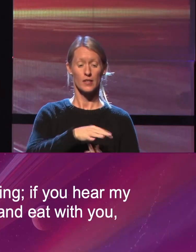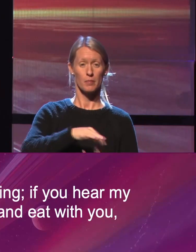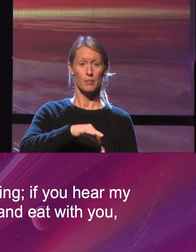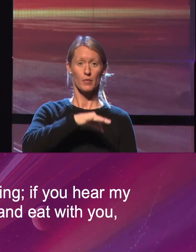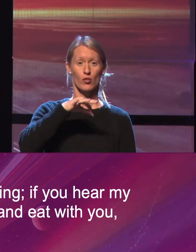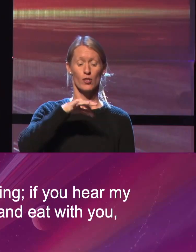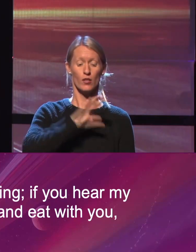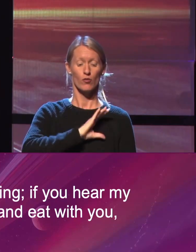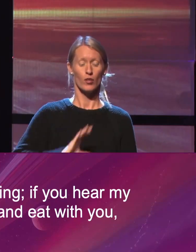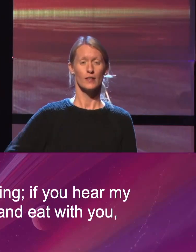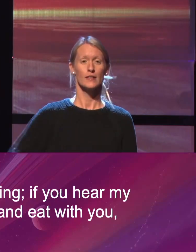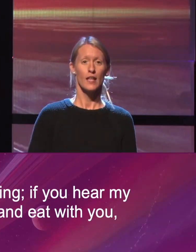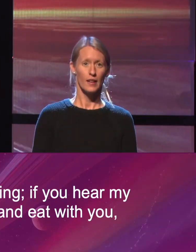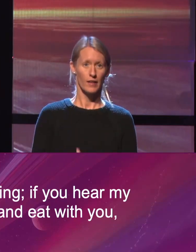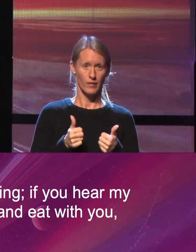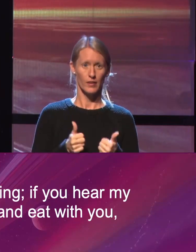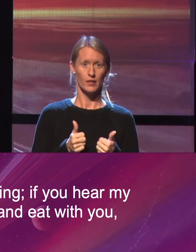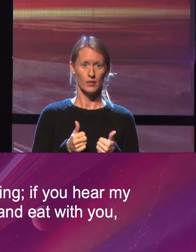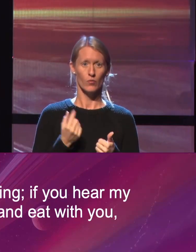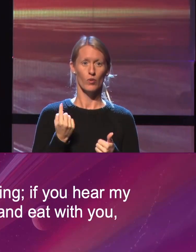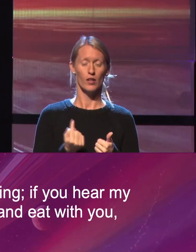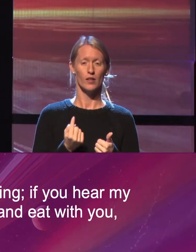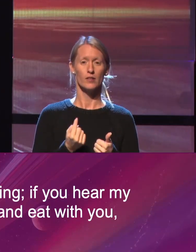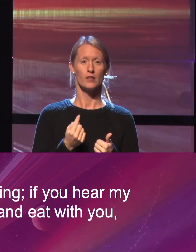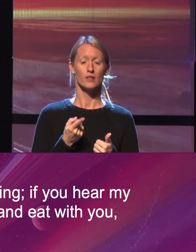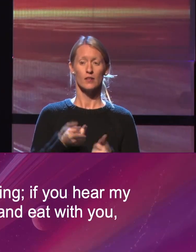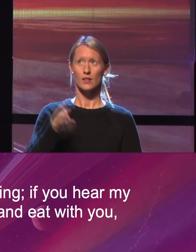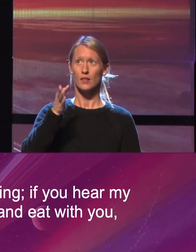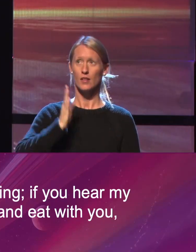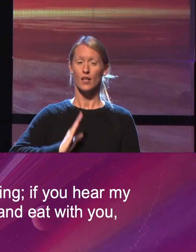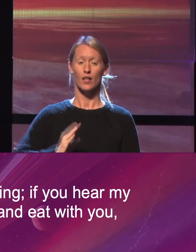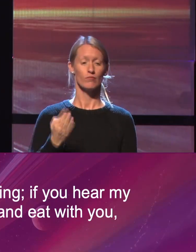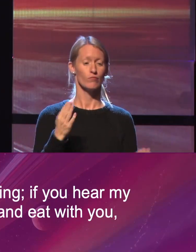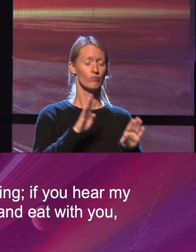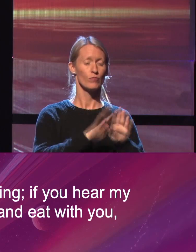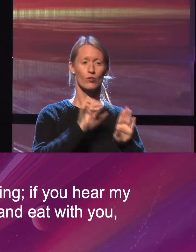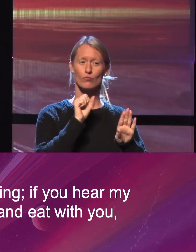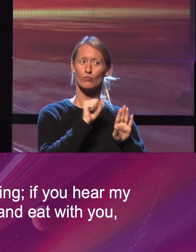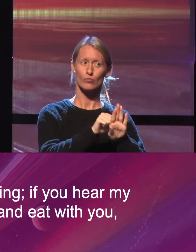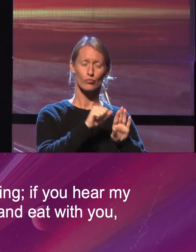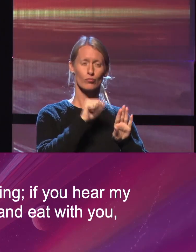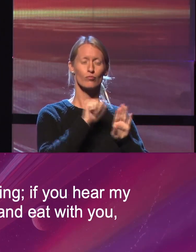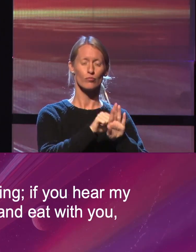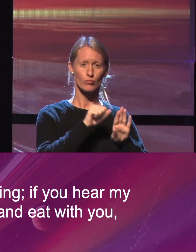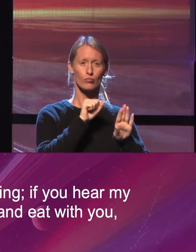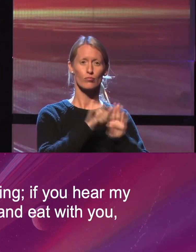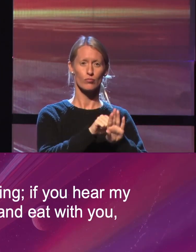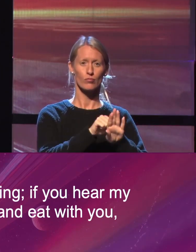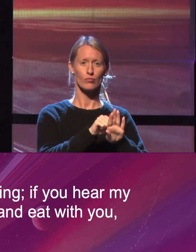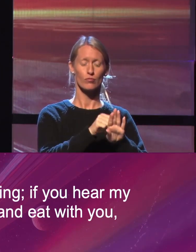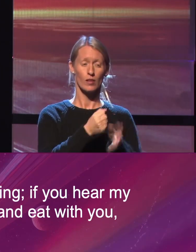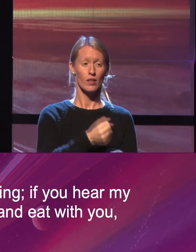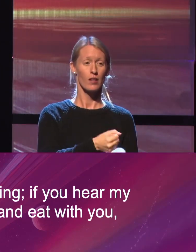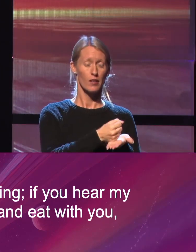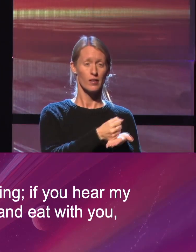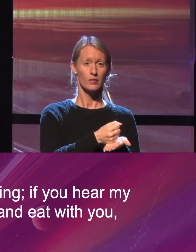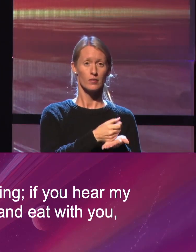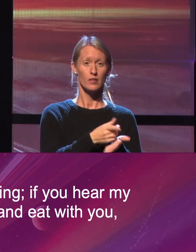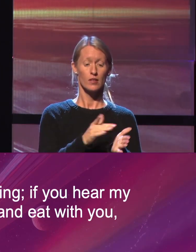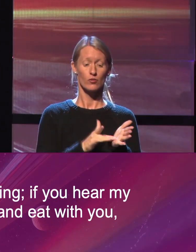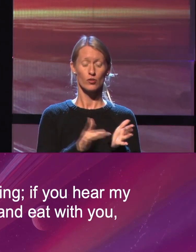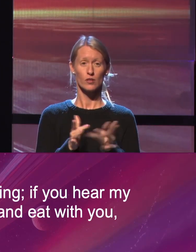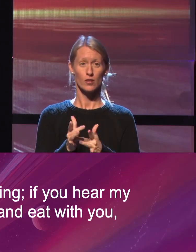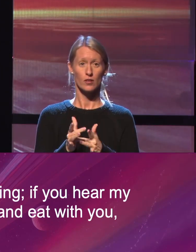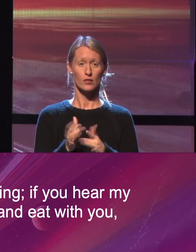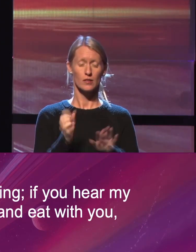the living one, that God is always knocking on our door. And that's what Jesus, to me, when Jesus is knocking at a